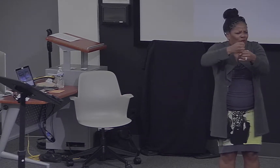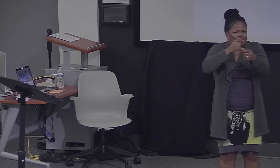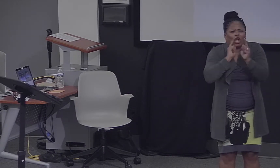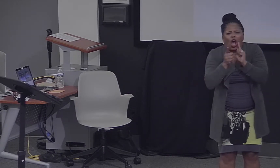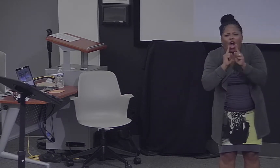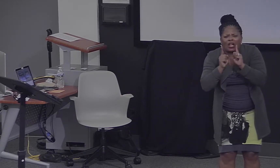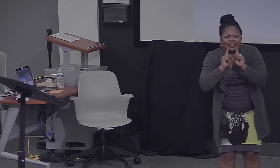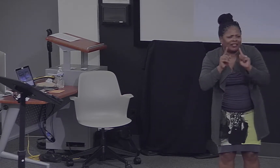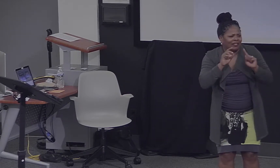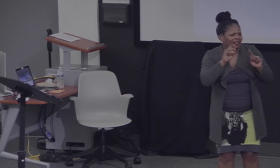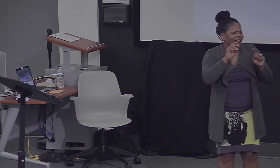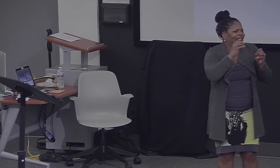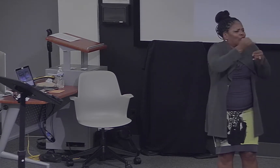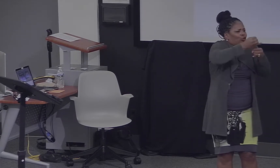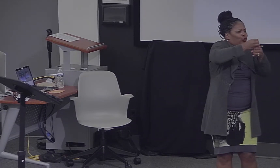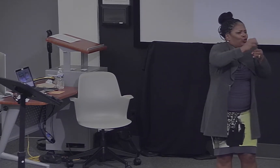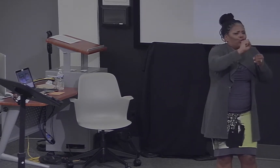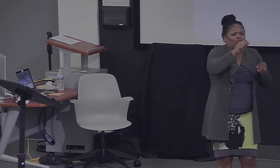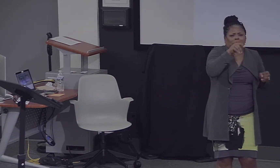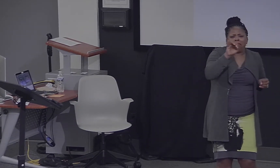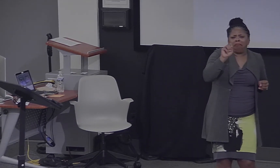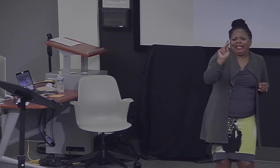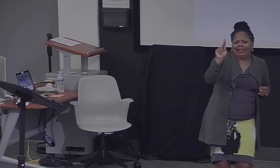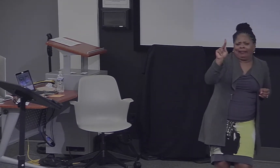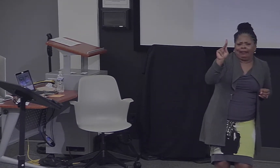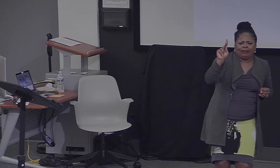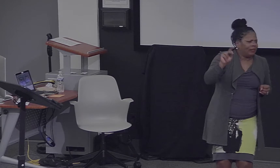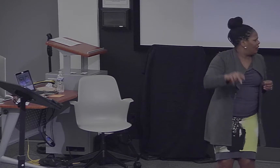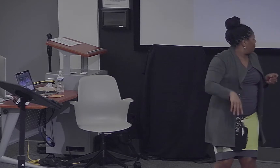Texts as well as institutional discourse.